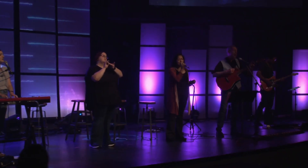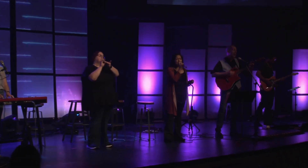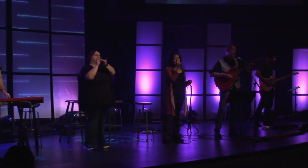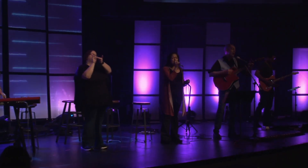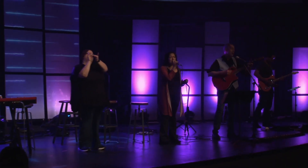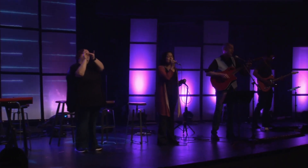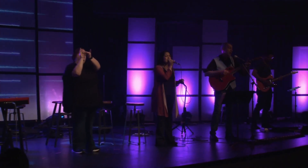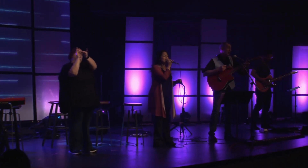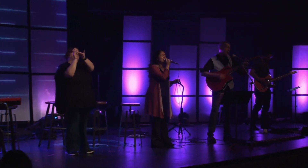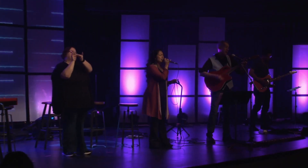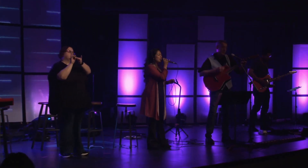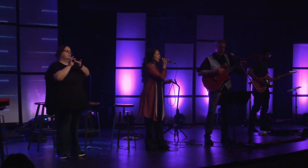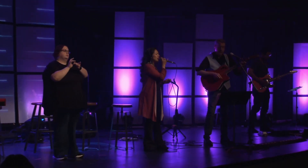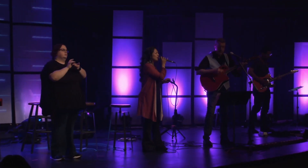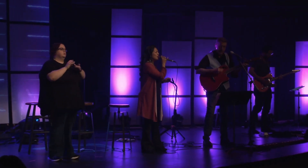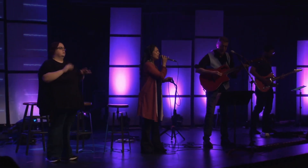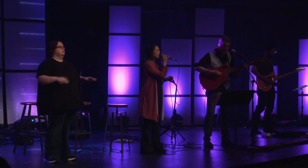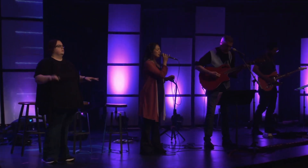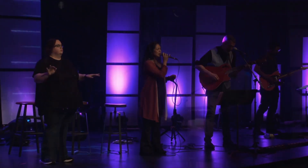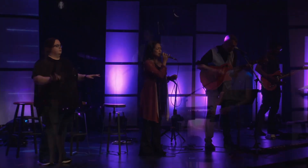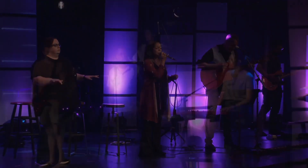with